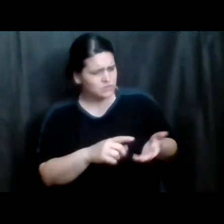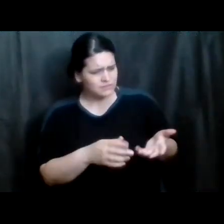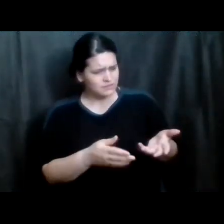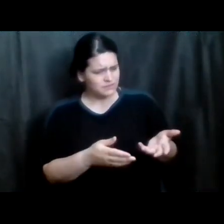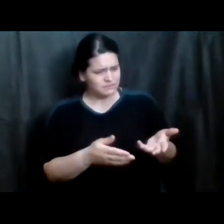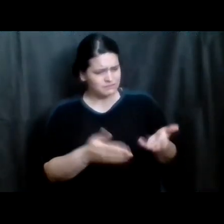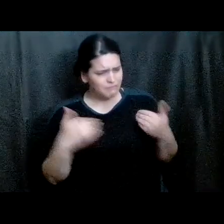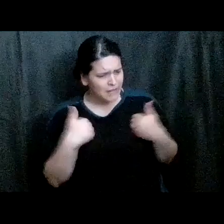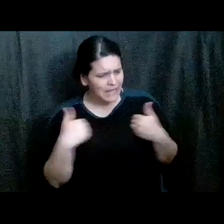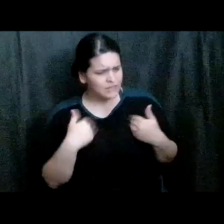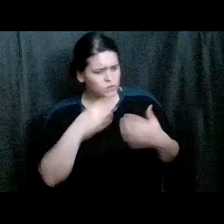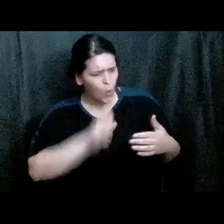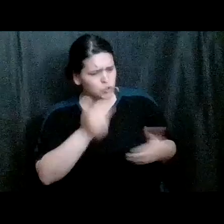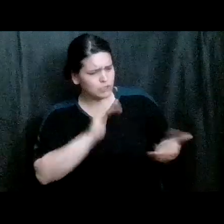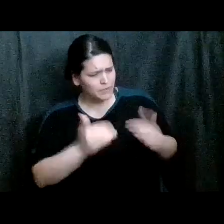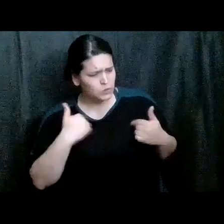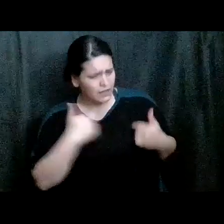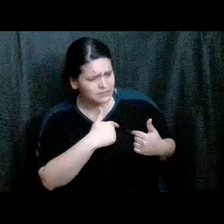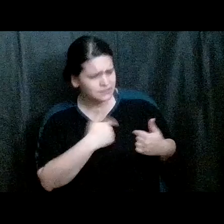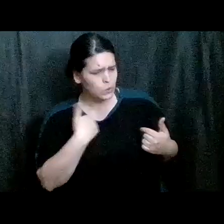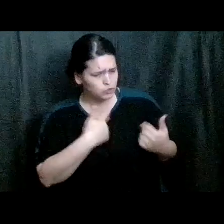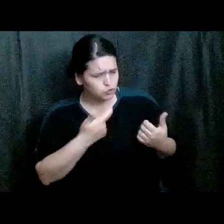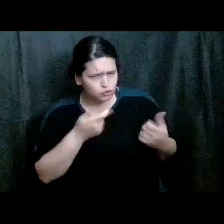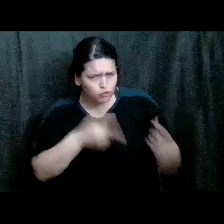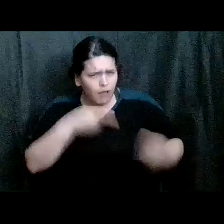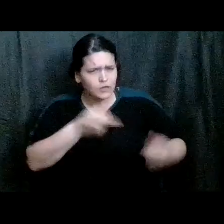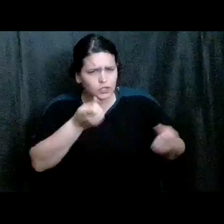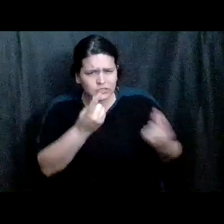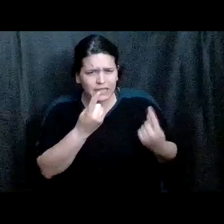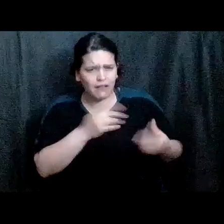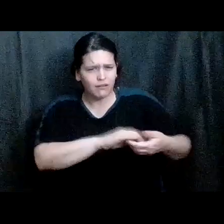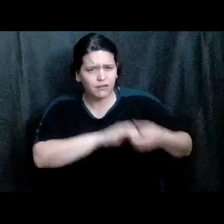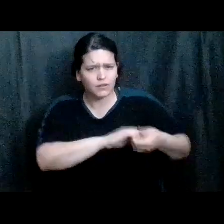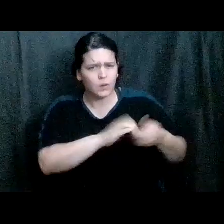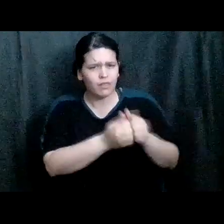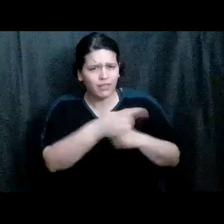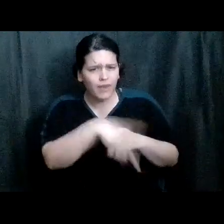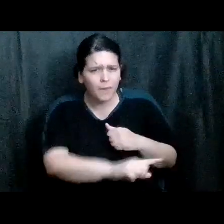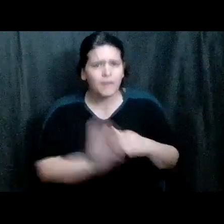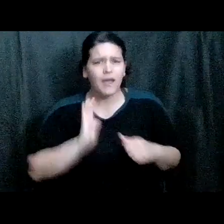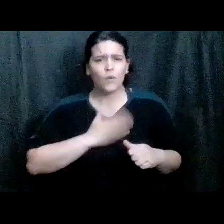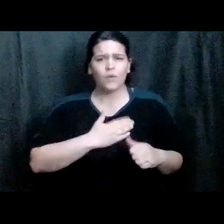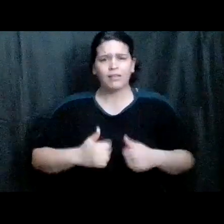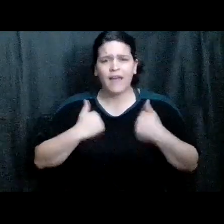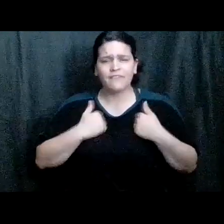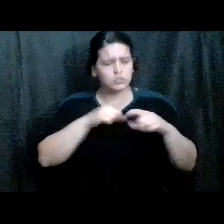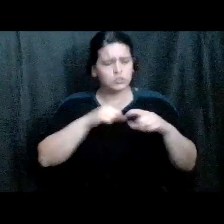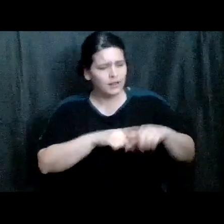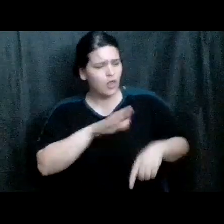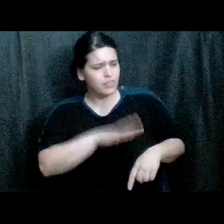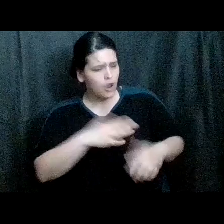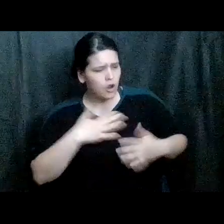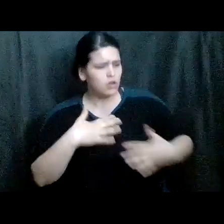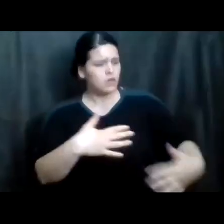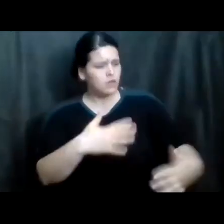them. Resist the complete acceptance that our lives are dependent on their exhales and inhales.